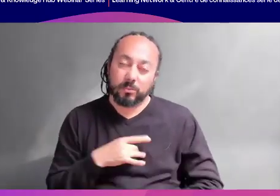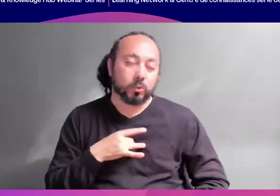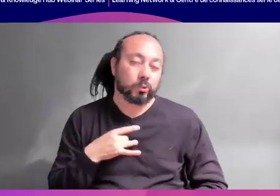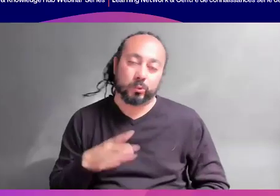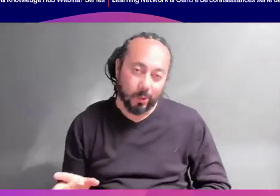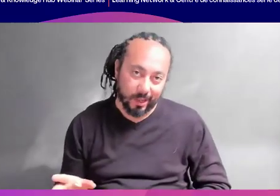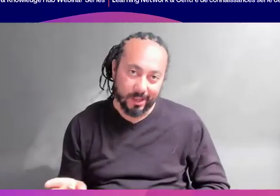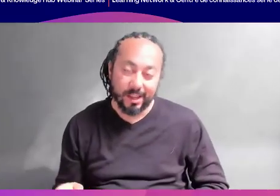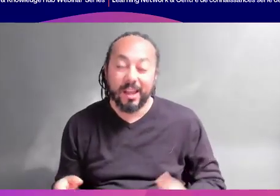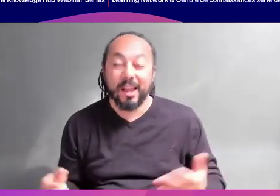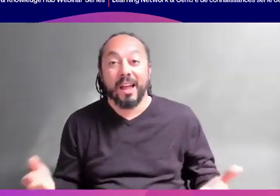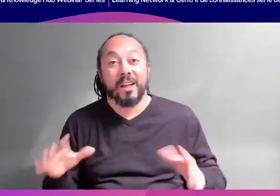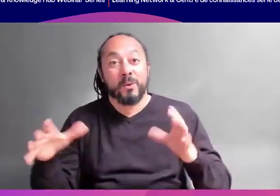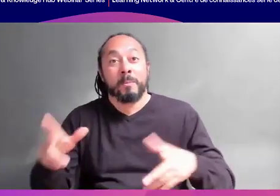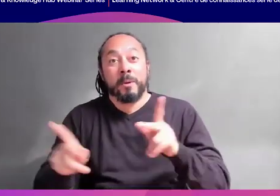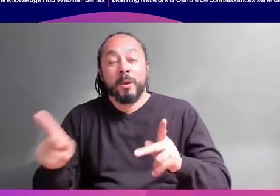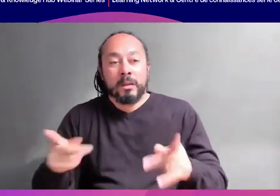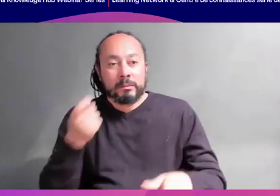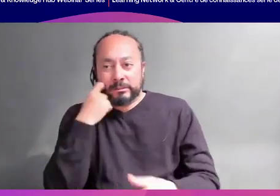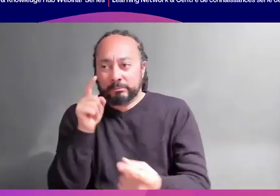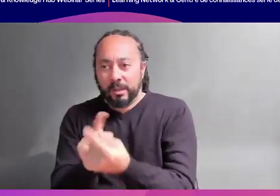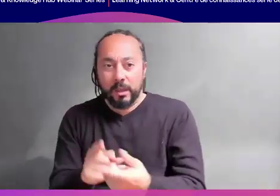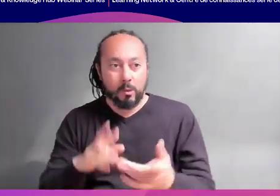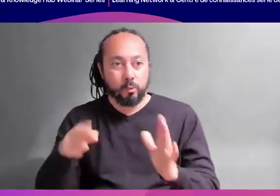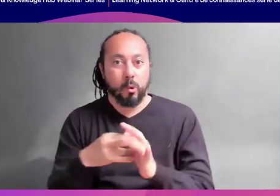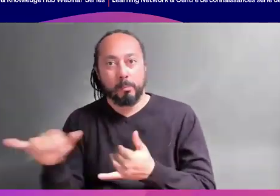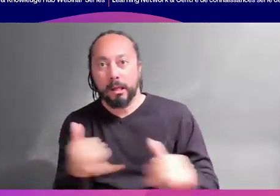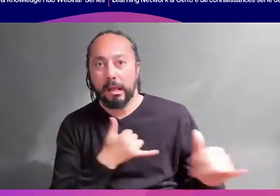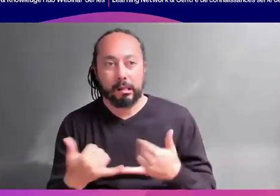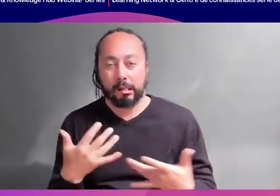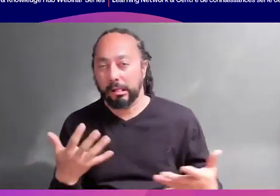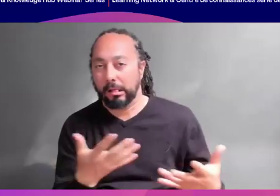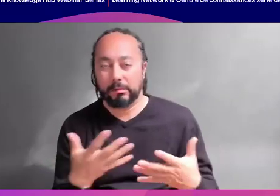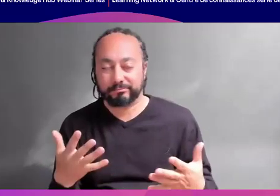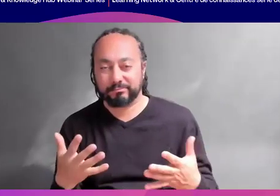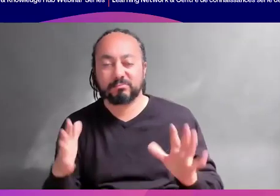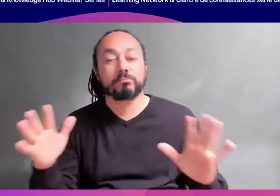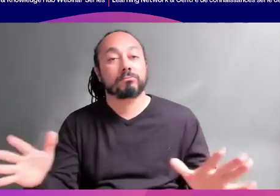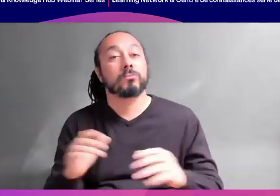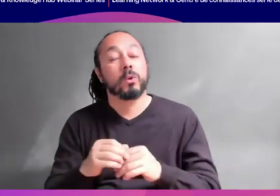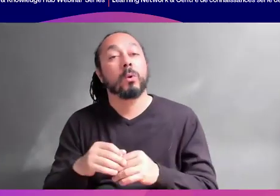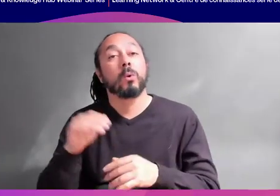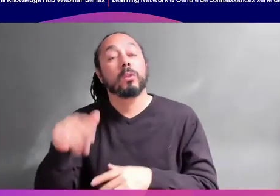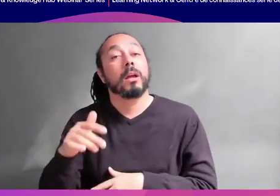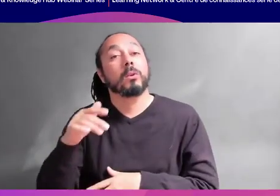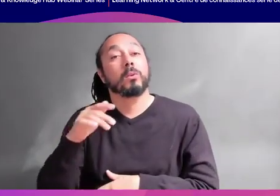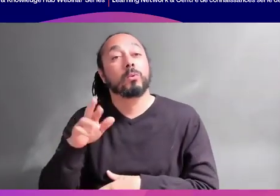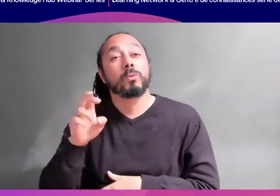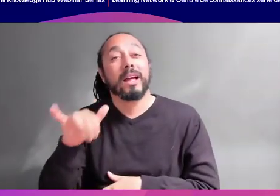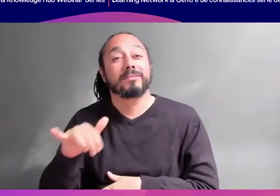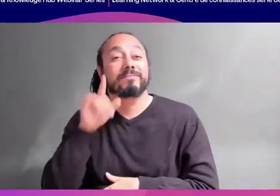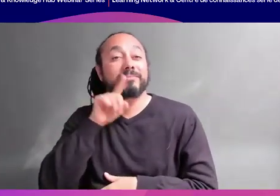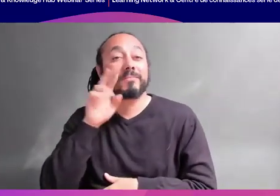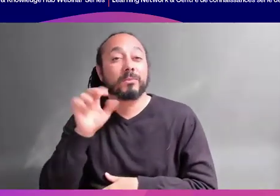of within a group of people we just met. So virtual and extended reality can offer an immersive environment for